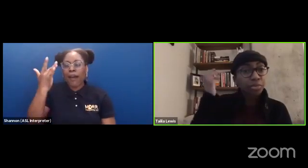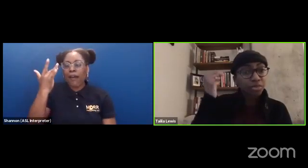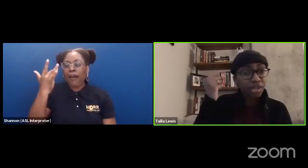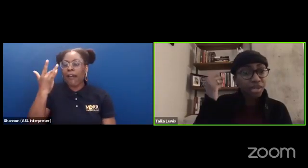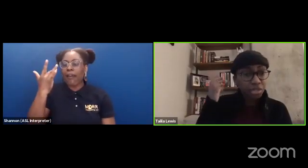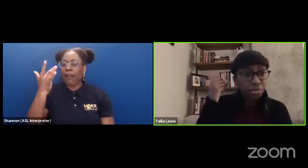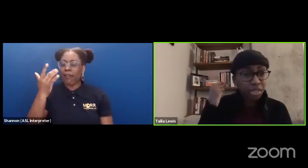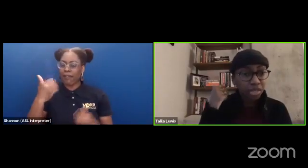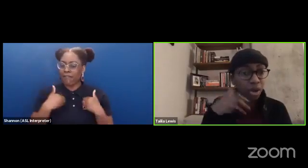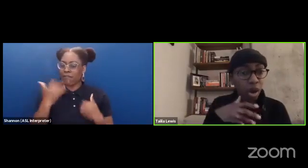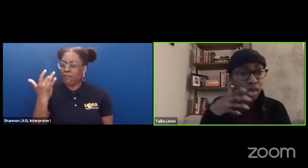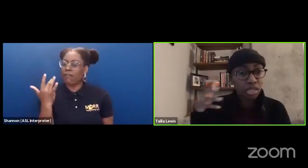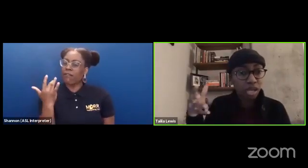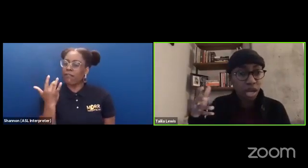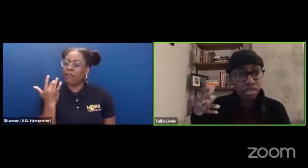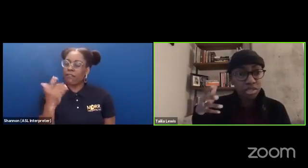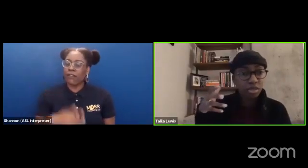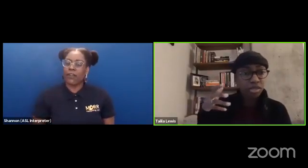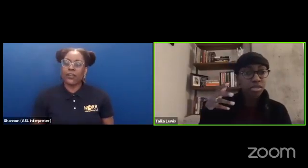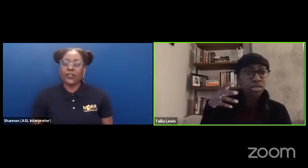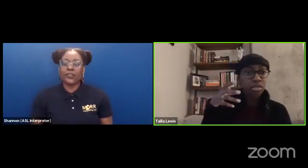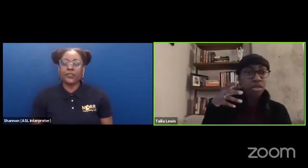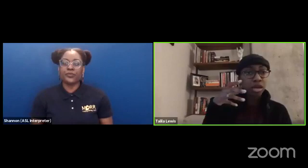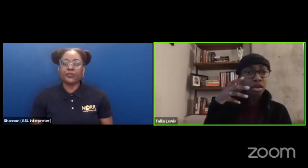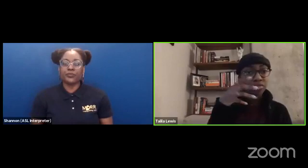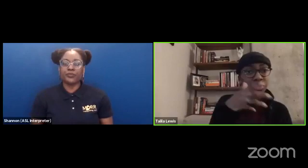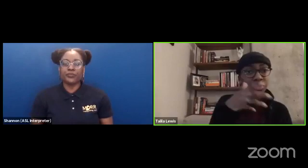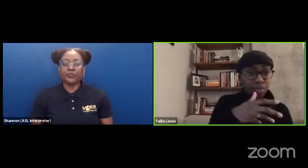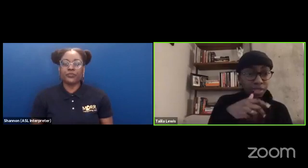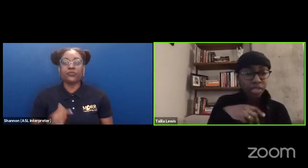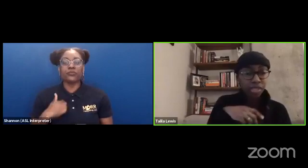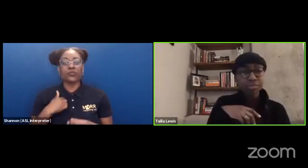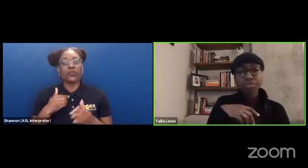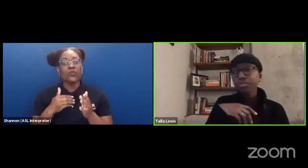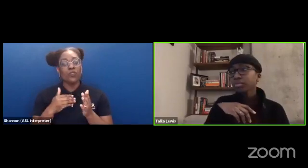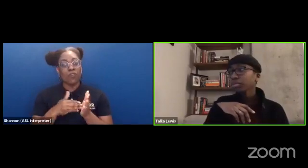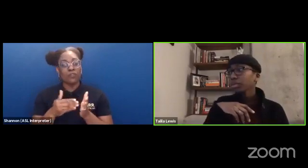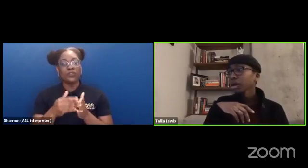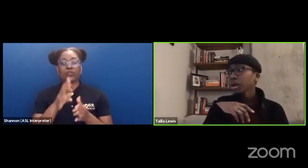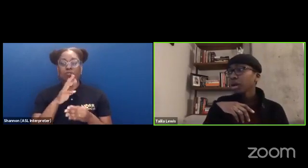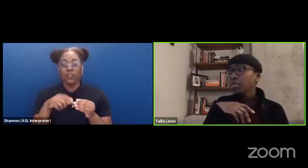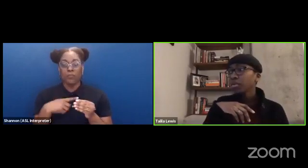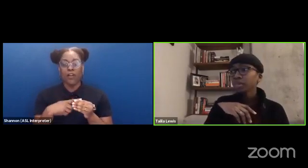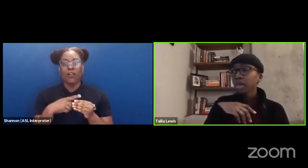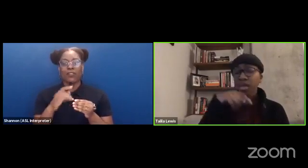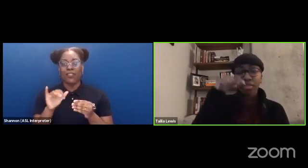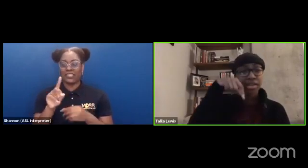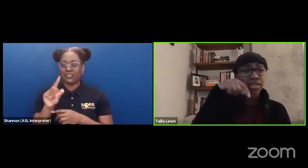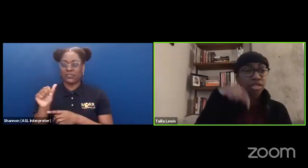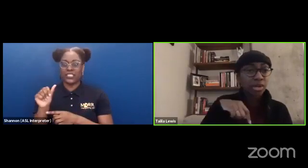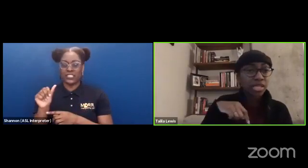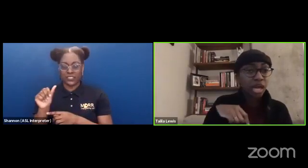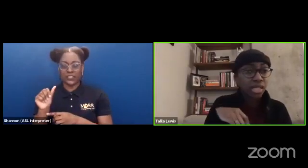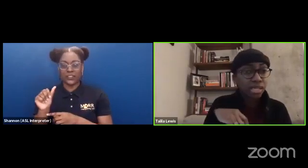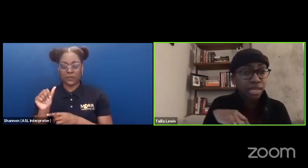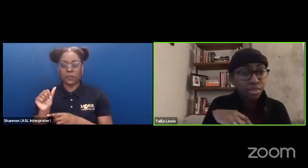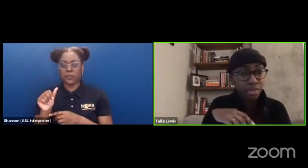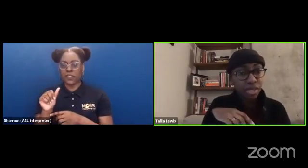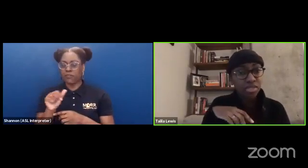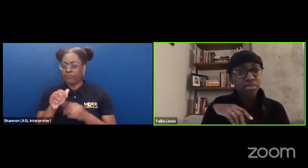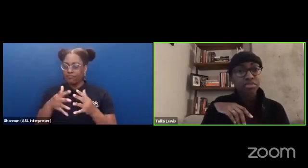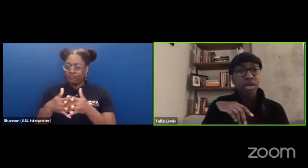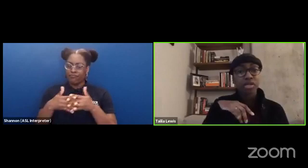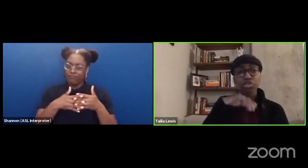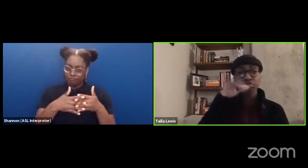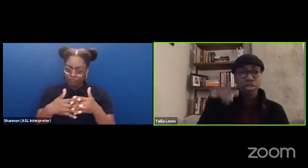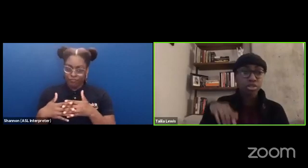and deprivation being a cause and consequence of disability. And that in the US context,